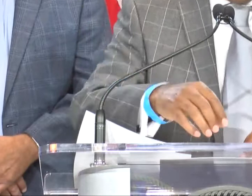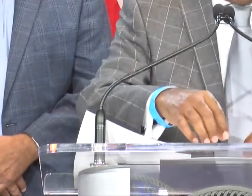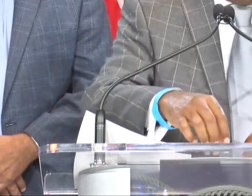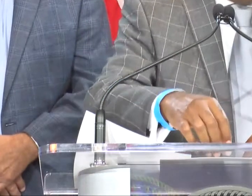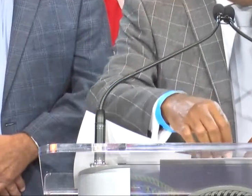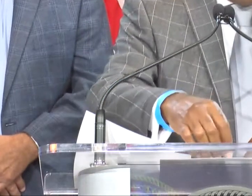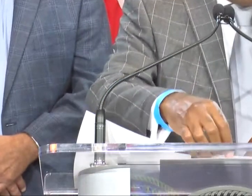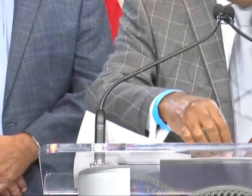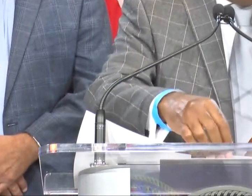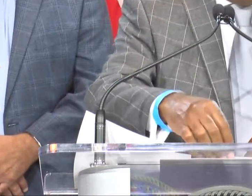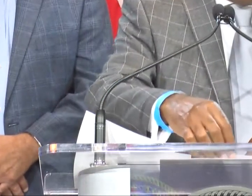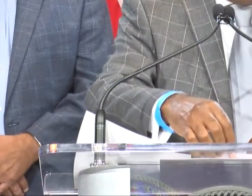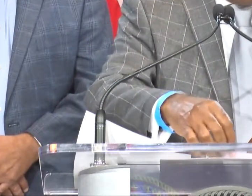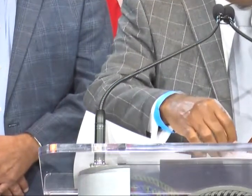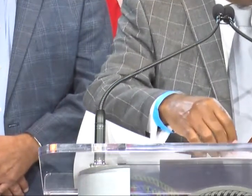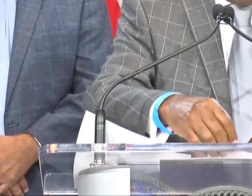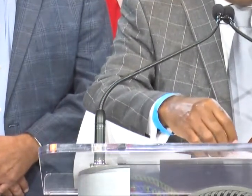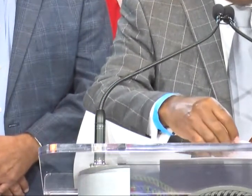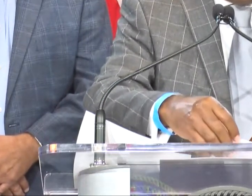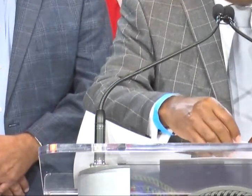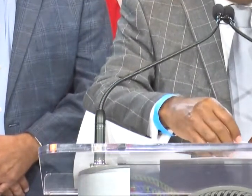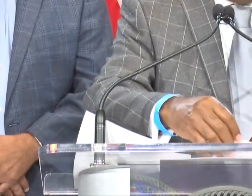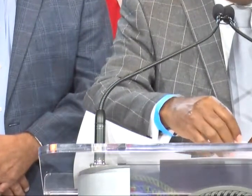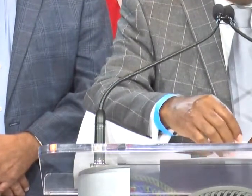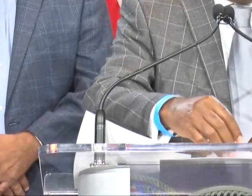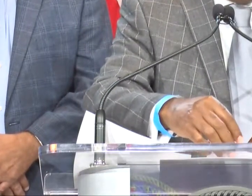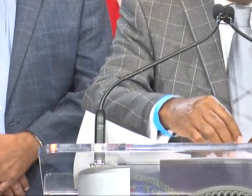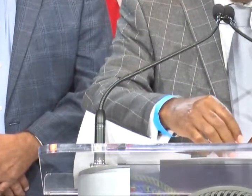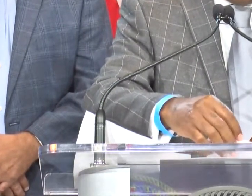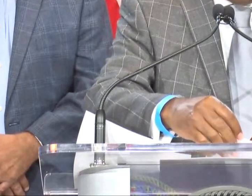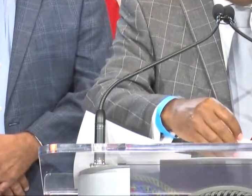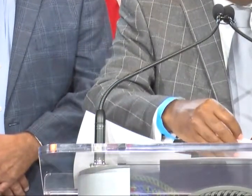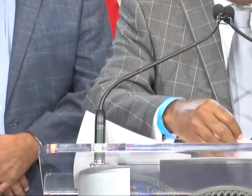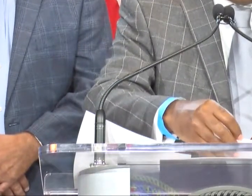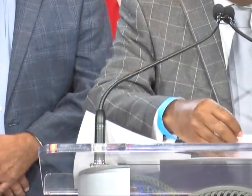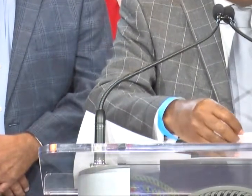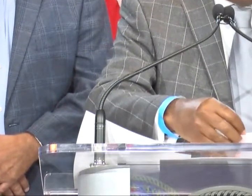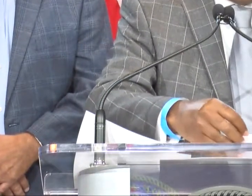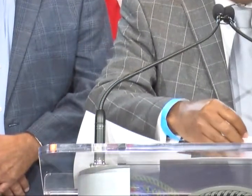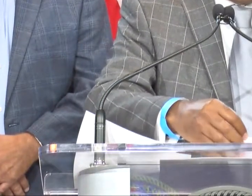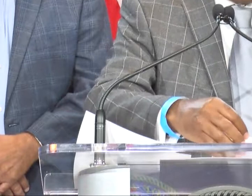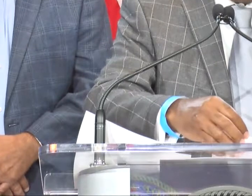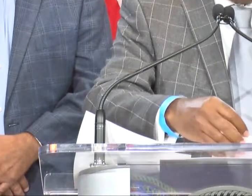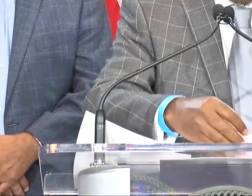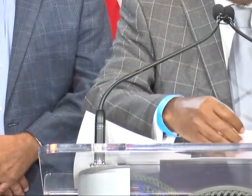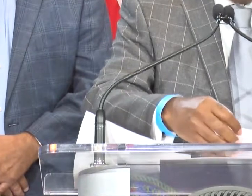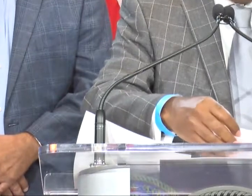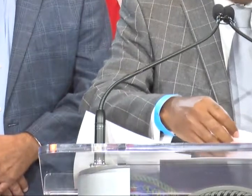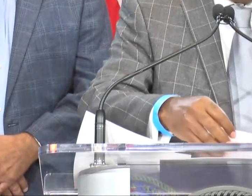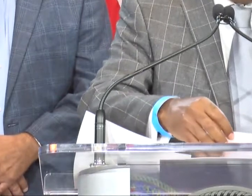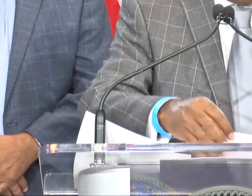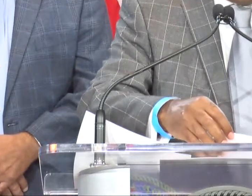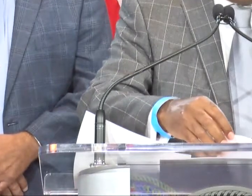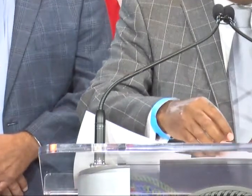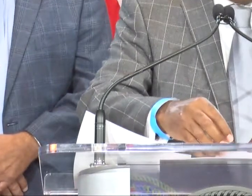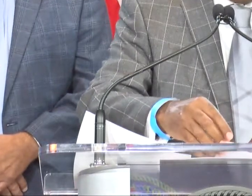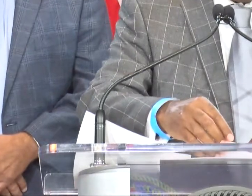across the city. We are here to talk about the disparities and how certain